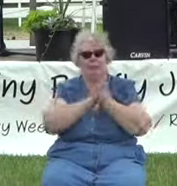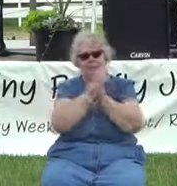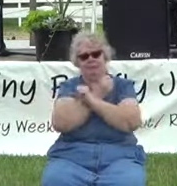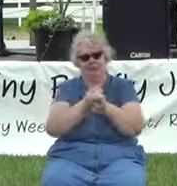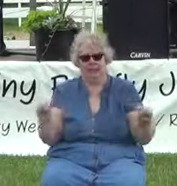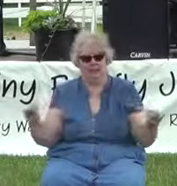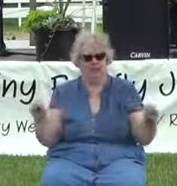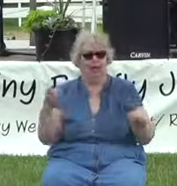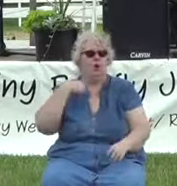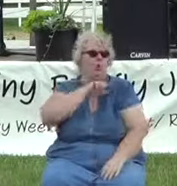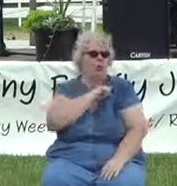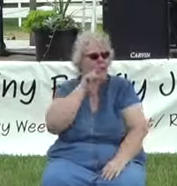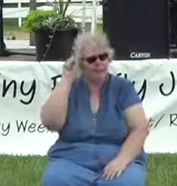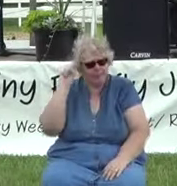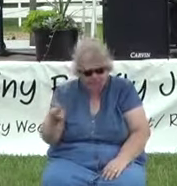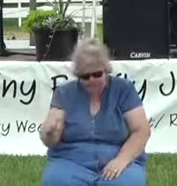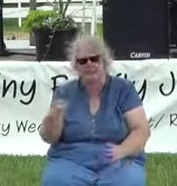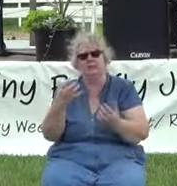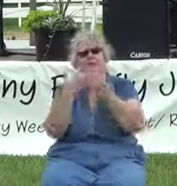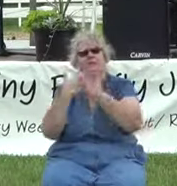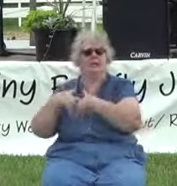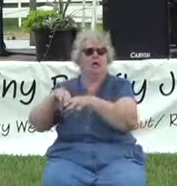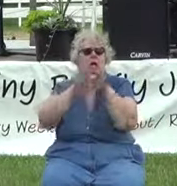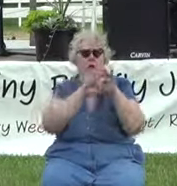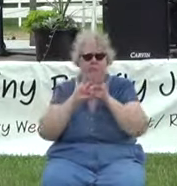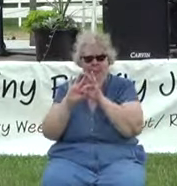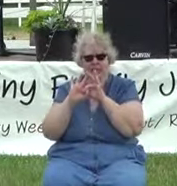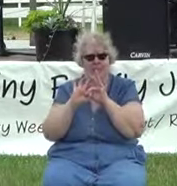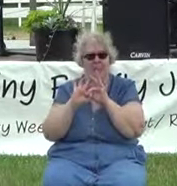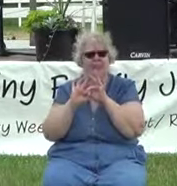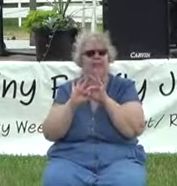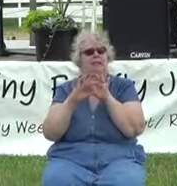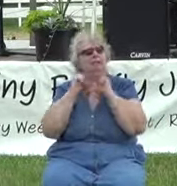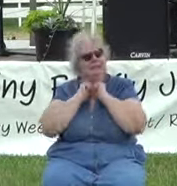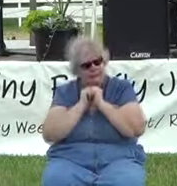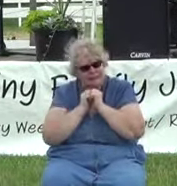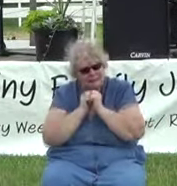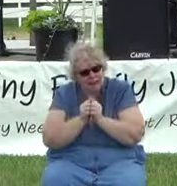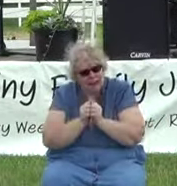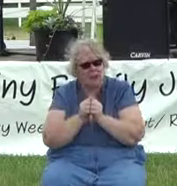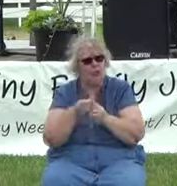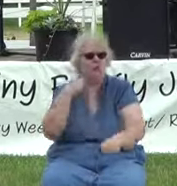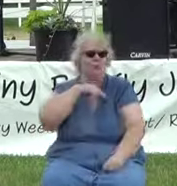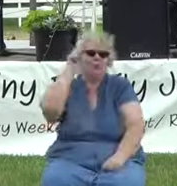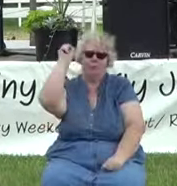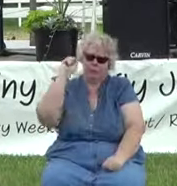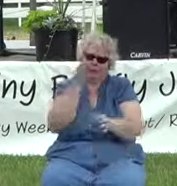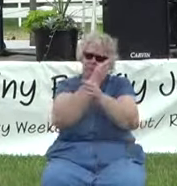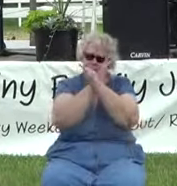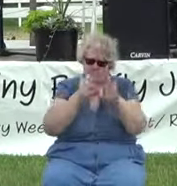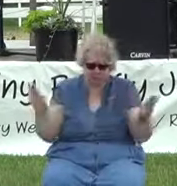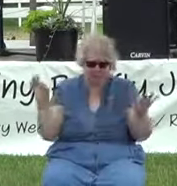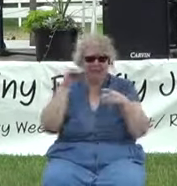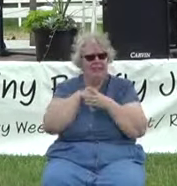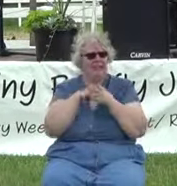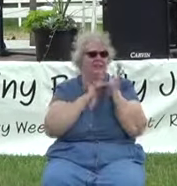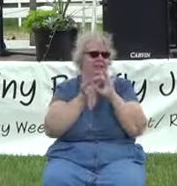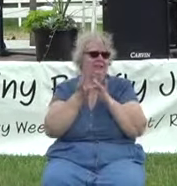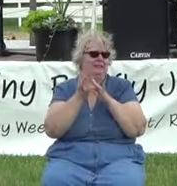one accord, church. We have to get together. We have to be free in Jesus Christ to do